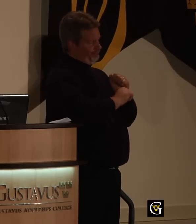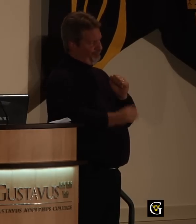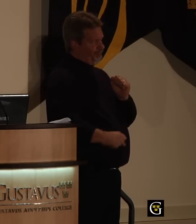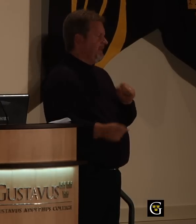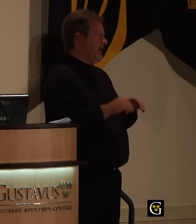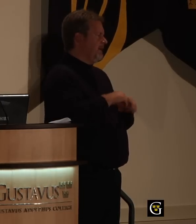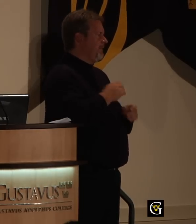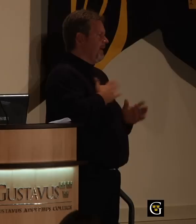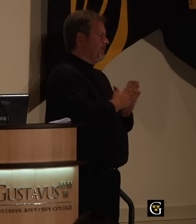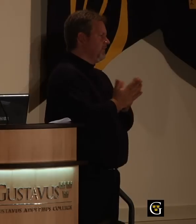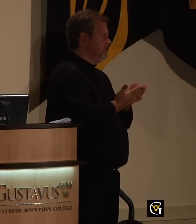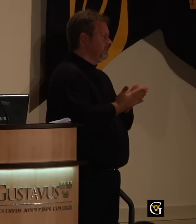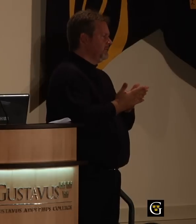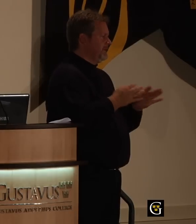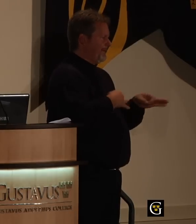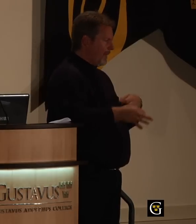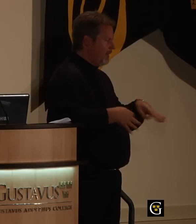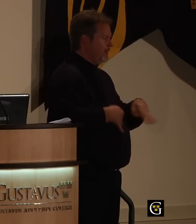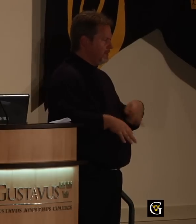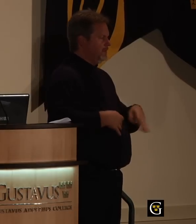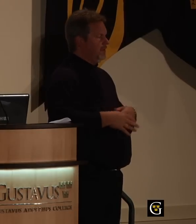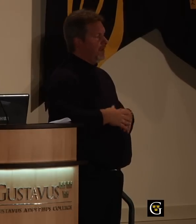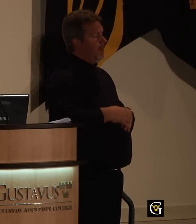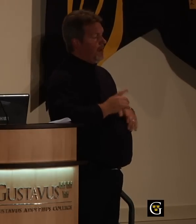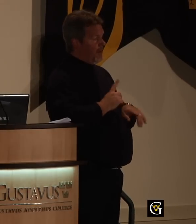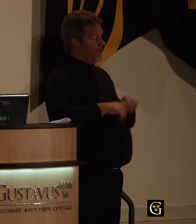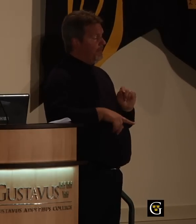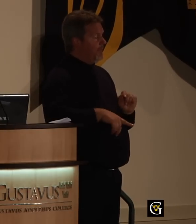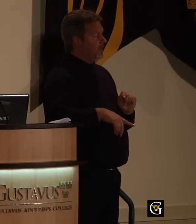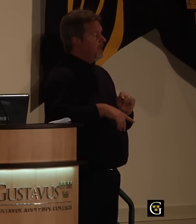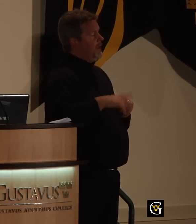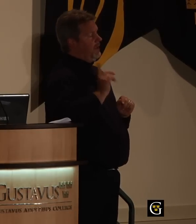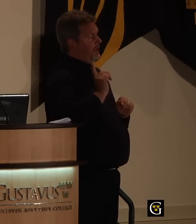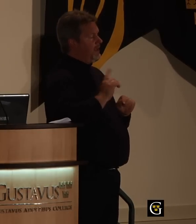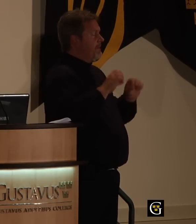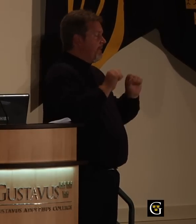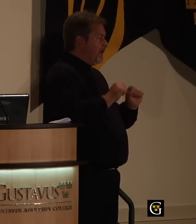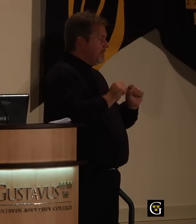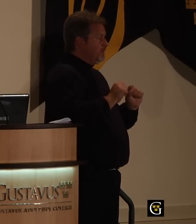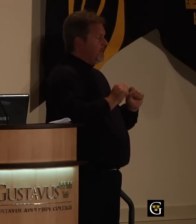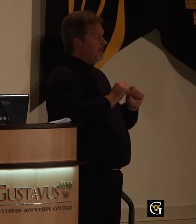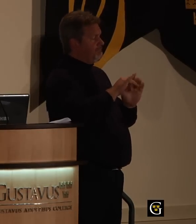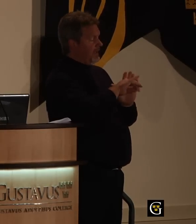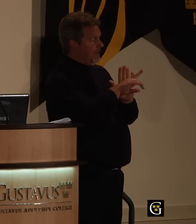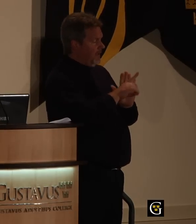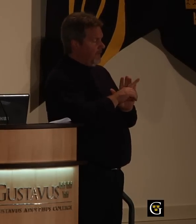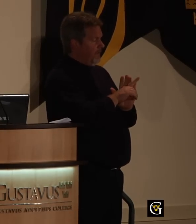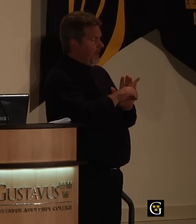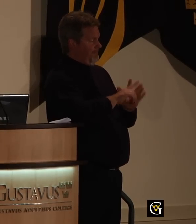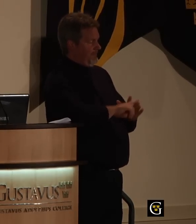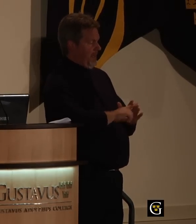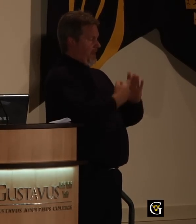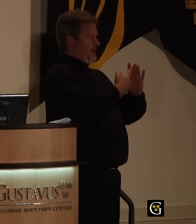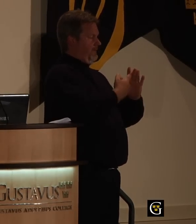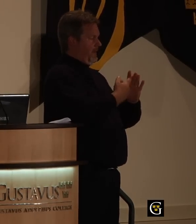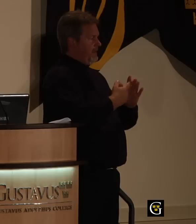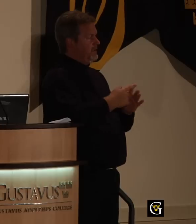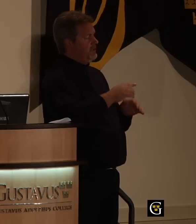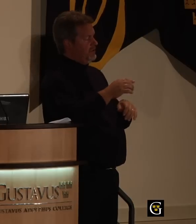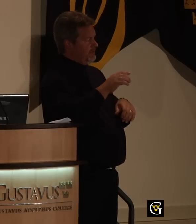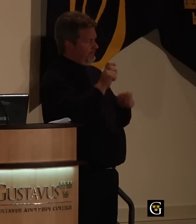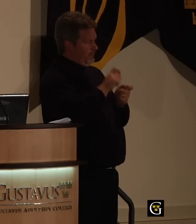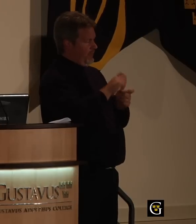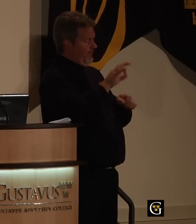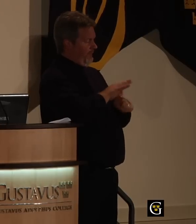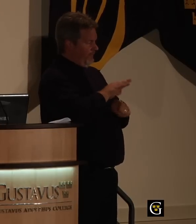my book, this technique can potentially identify and activate functional groups of neurons. That is,